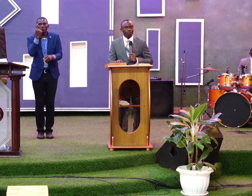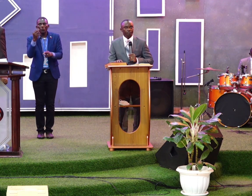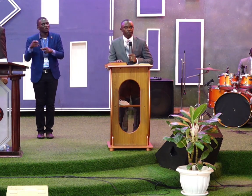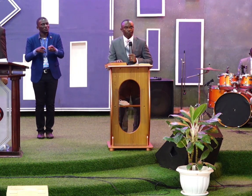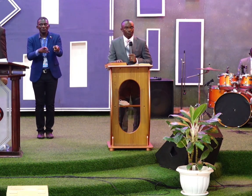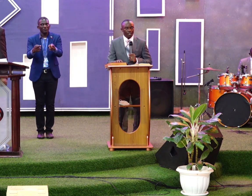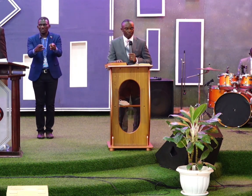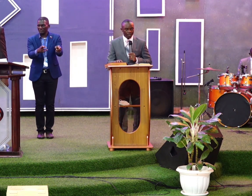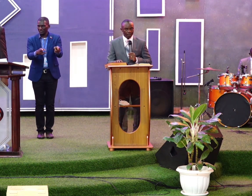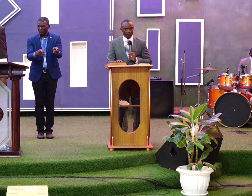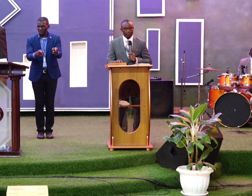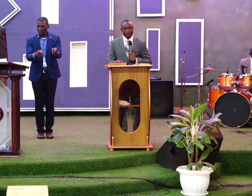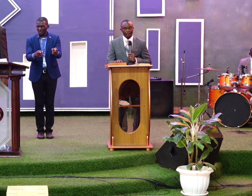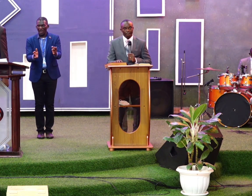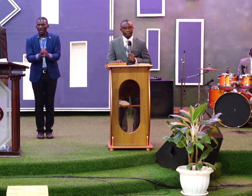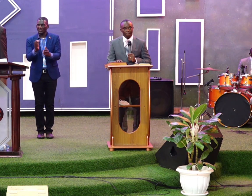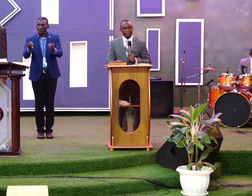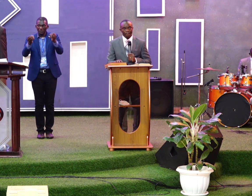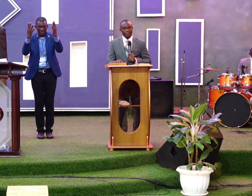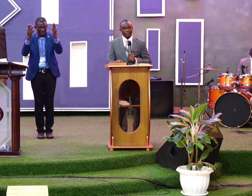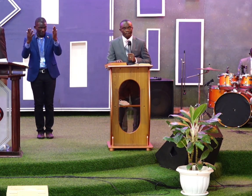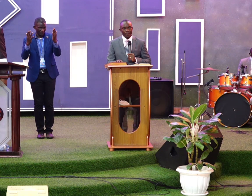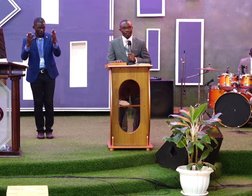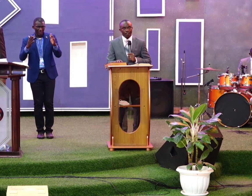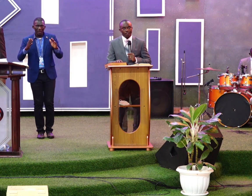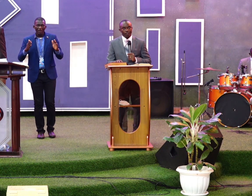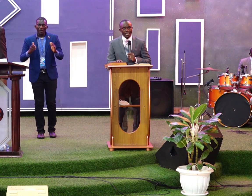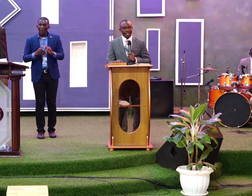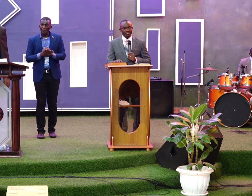Hallelujah. Amen. How I long